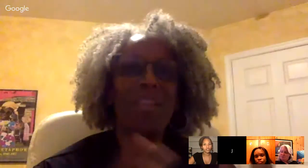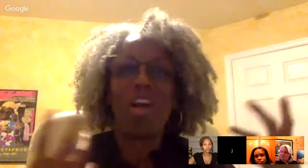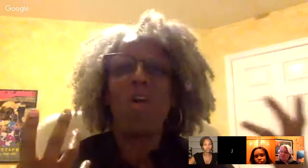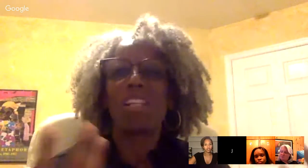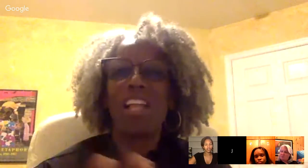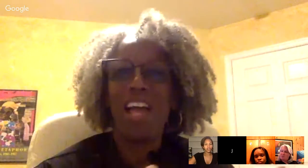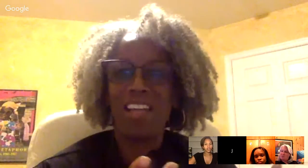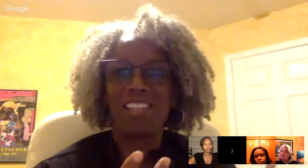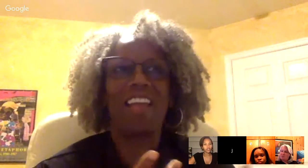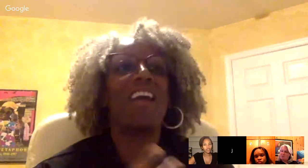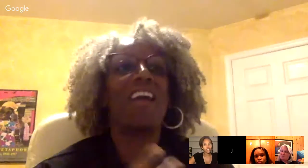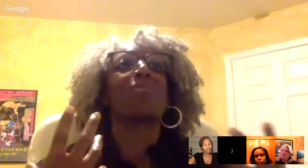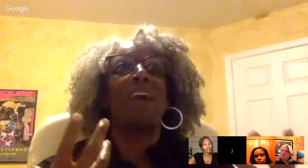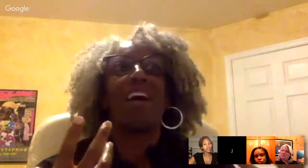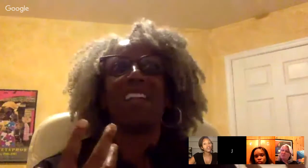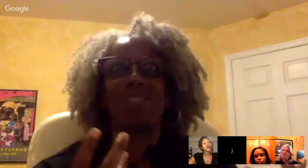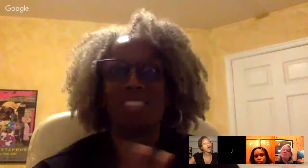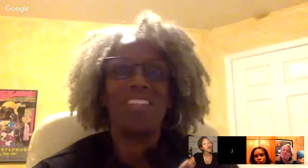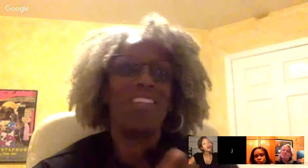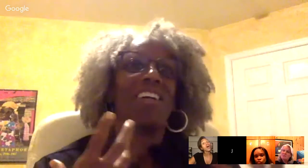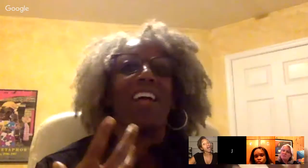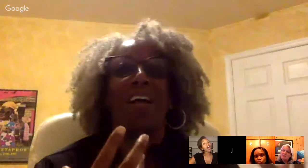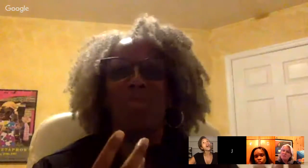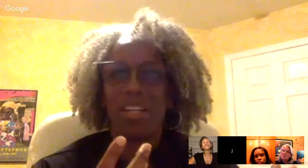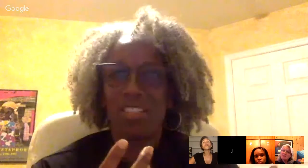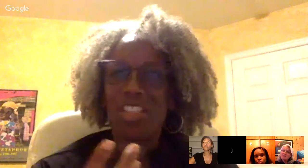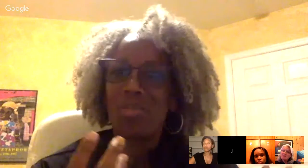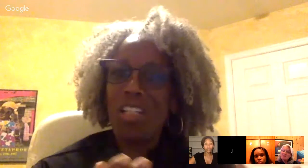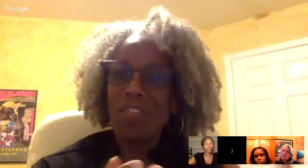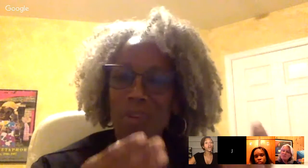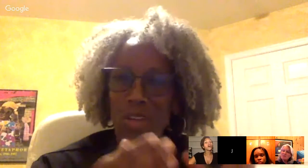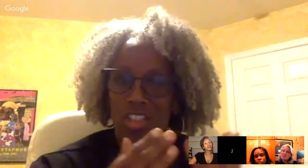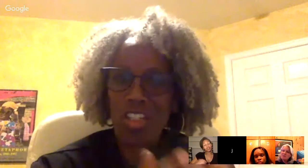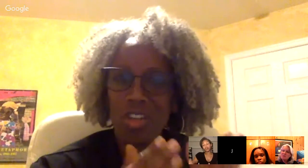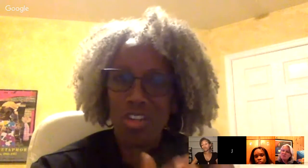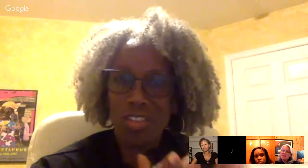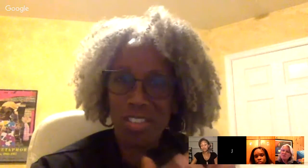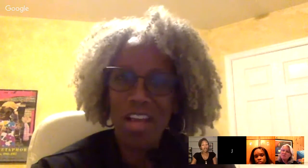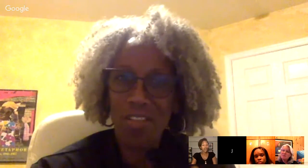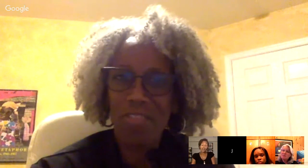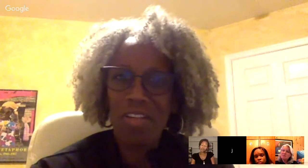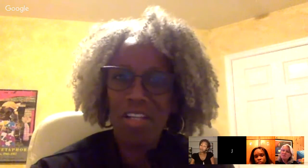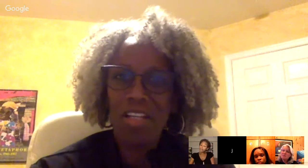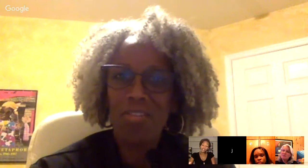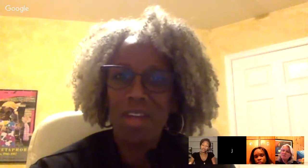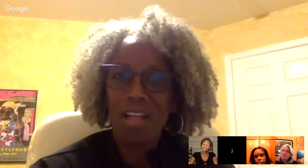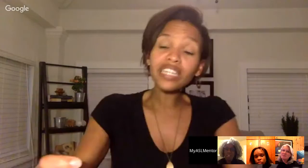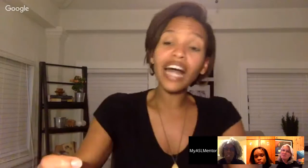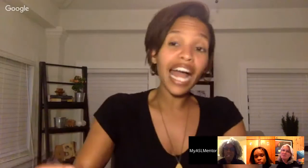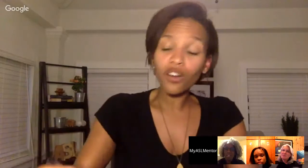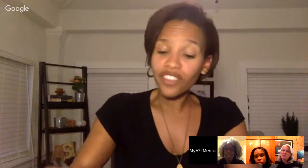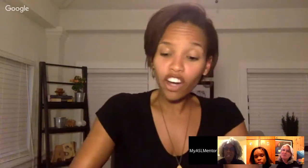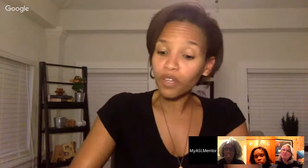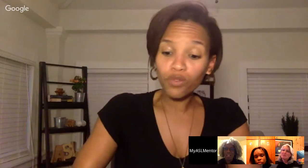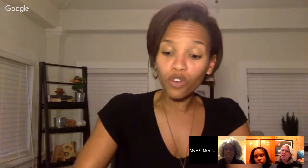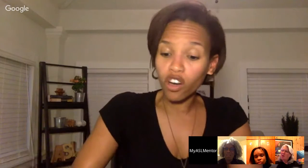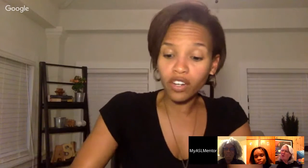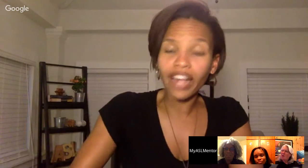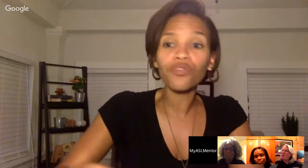whole class, like everybody was, but she's really focused just on herself. Right. I don't think that would be wrong. I